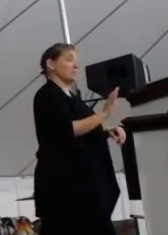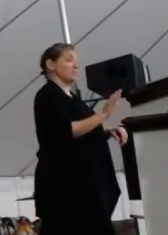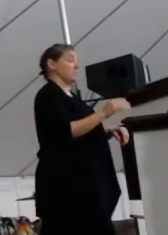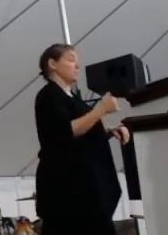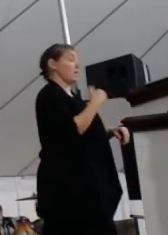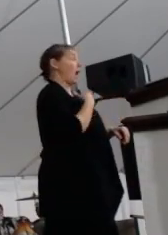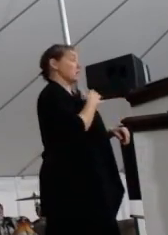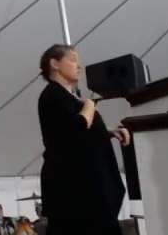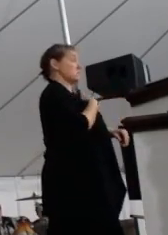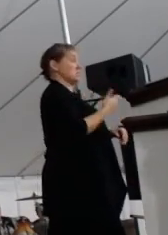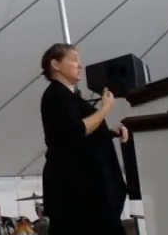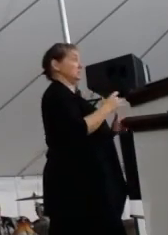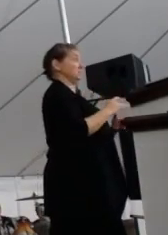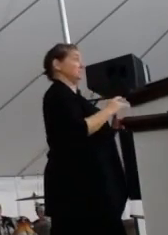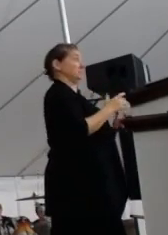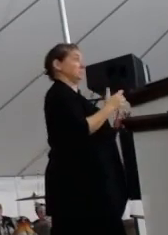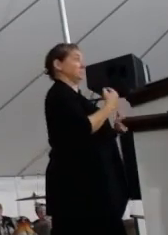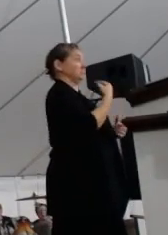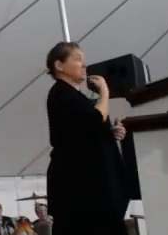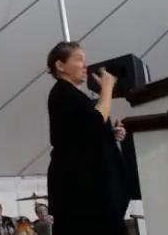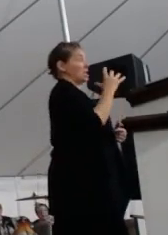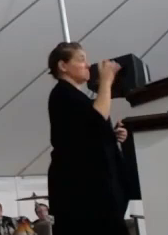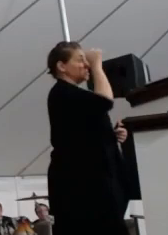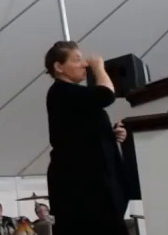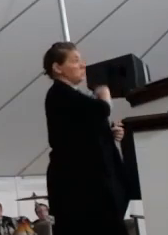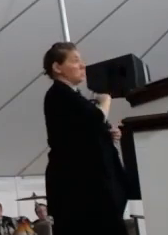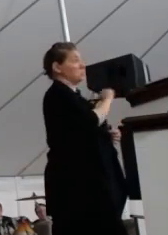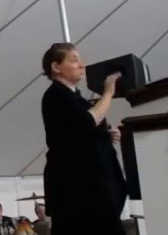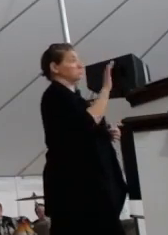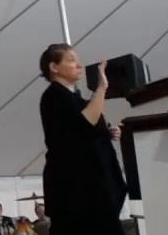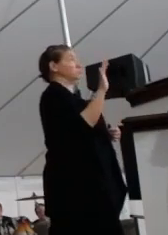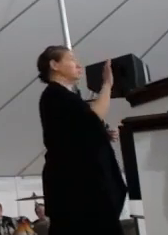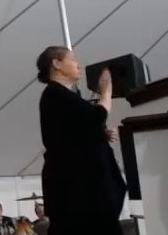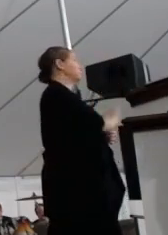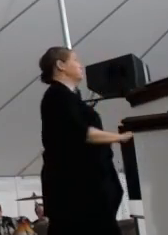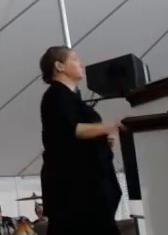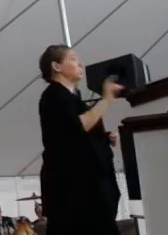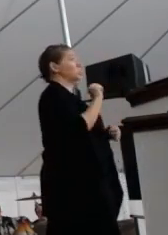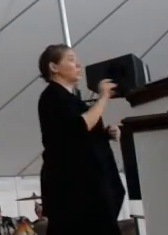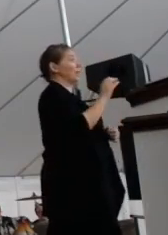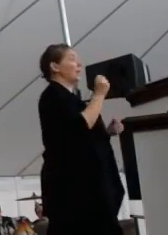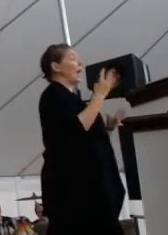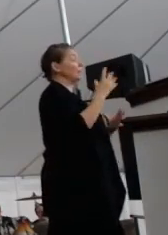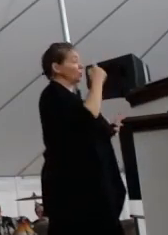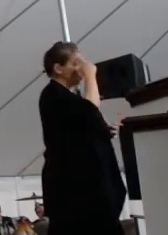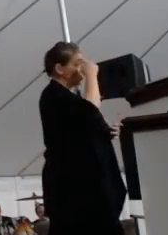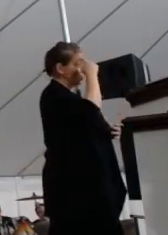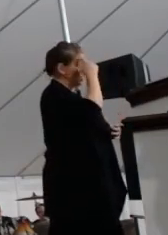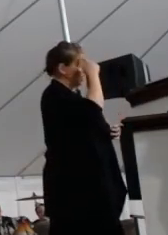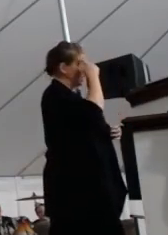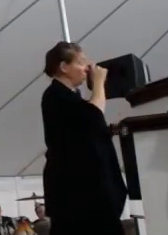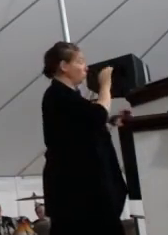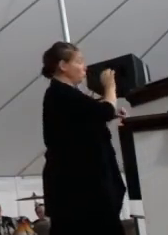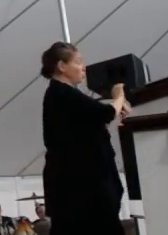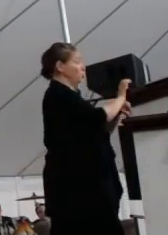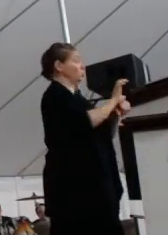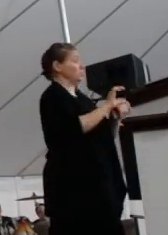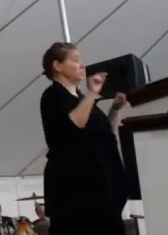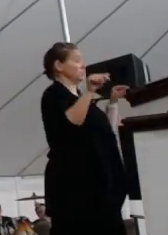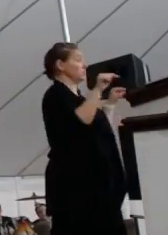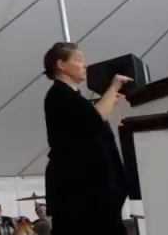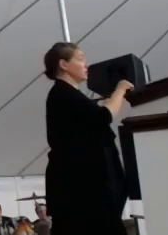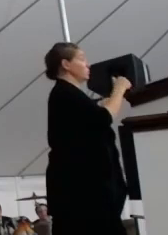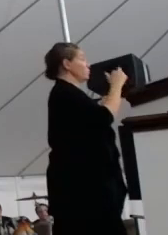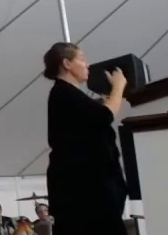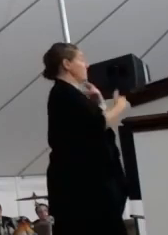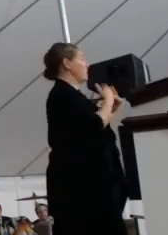I would be willing to say across the entire state right now, how many of you think are in service at this very moment? How many churches? How many tent